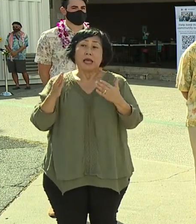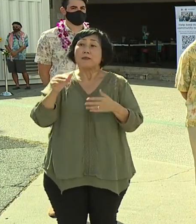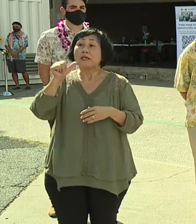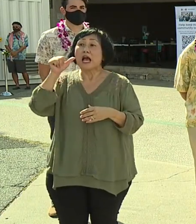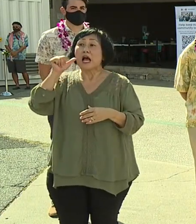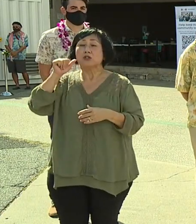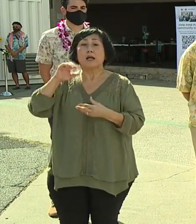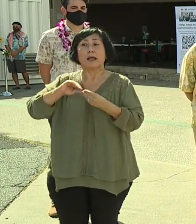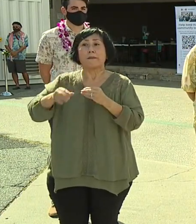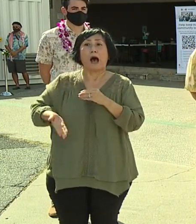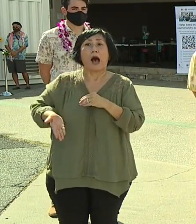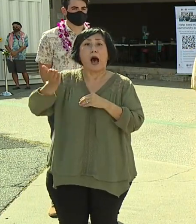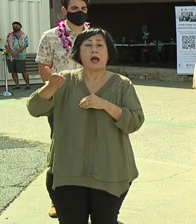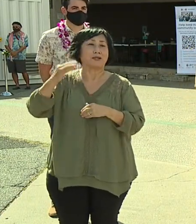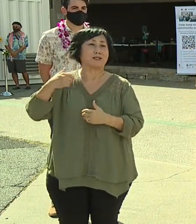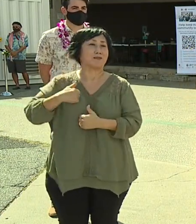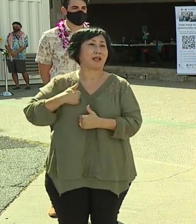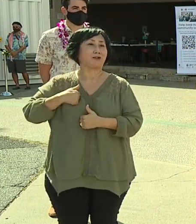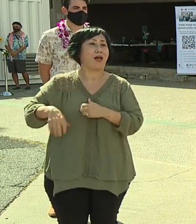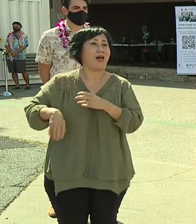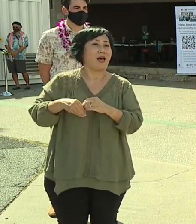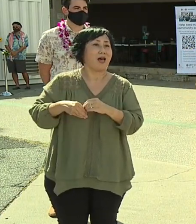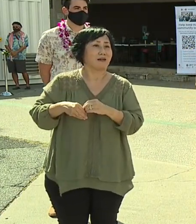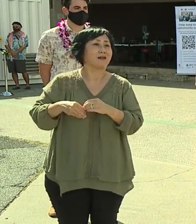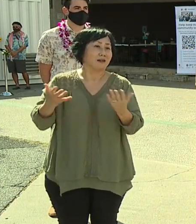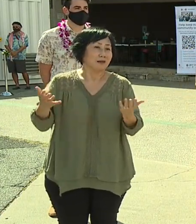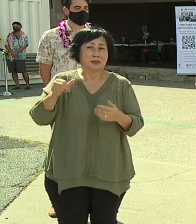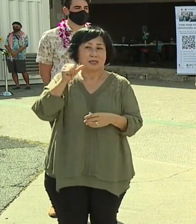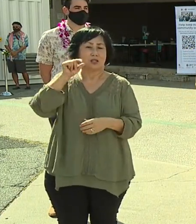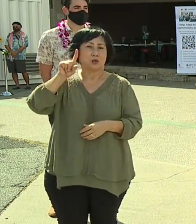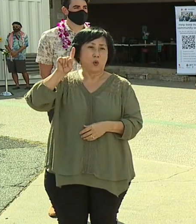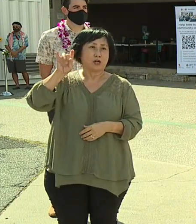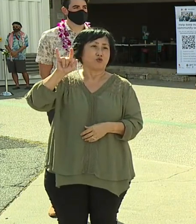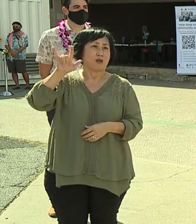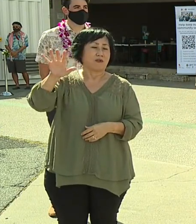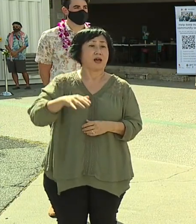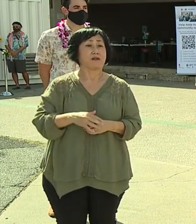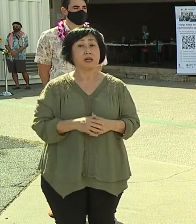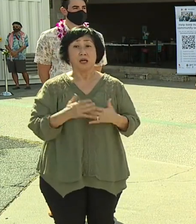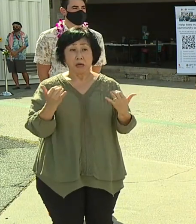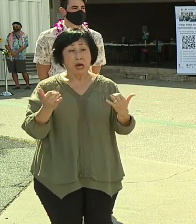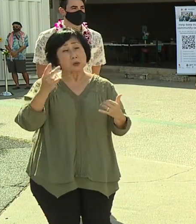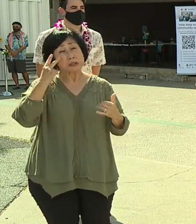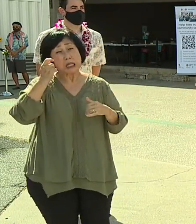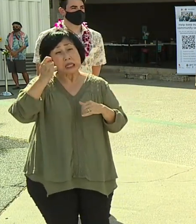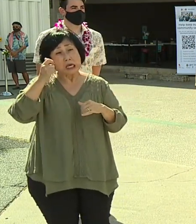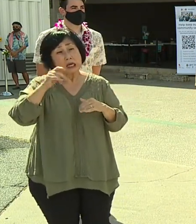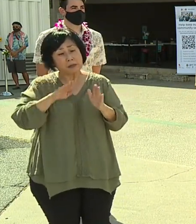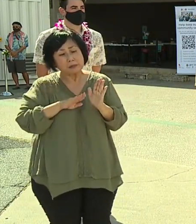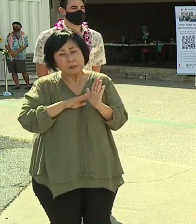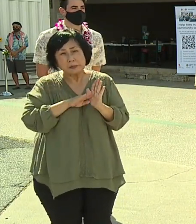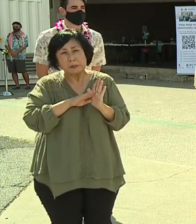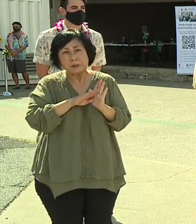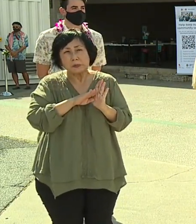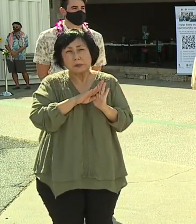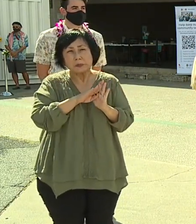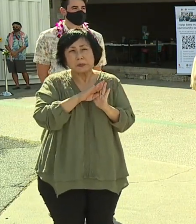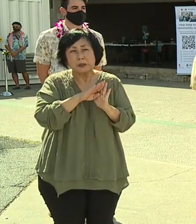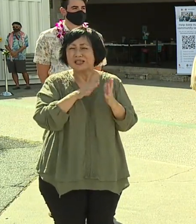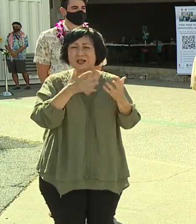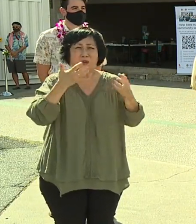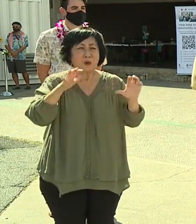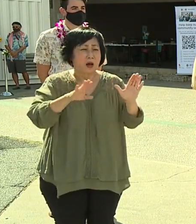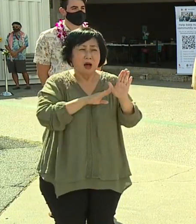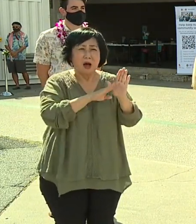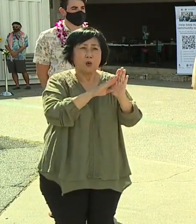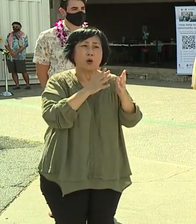was a one-time blip. But that added to the jump yesterday. But we are seeing a slow trend upward. We don't want that. We want to see a slow